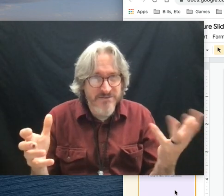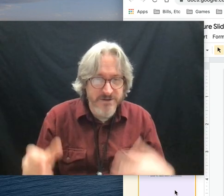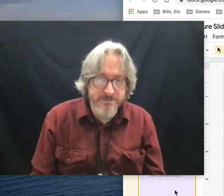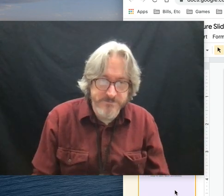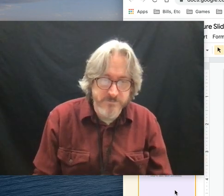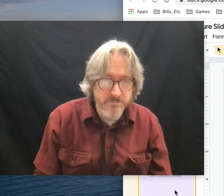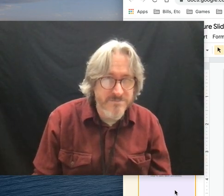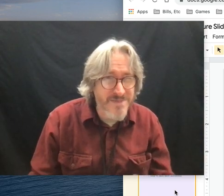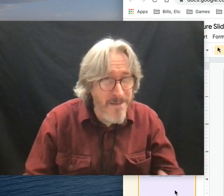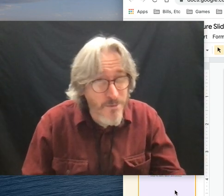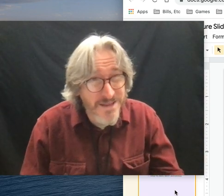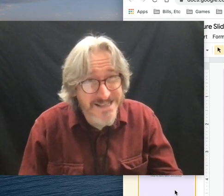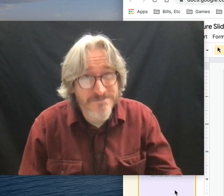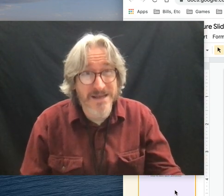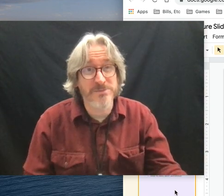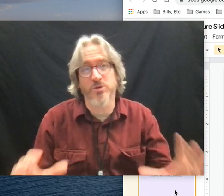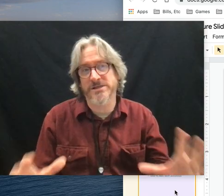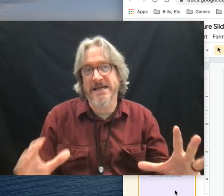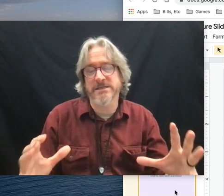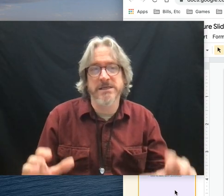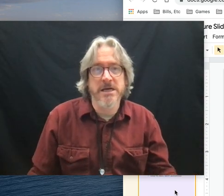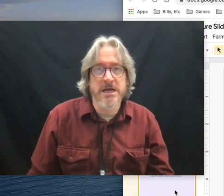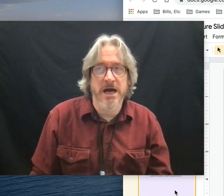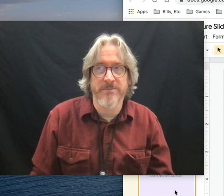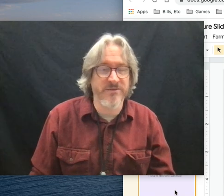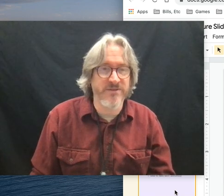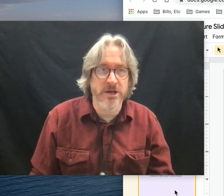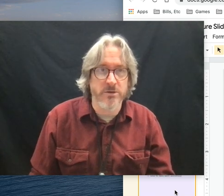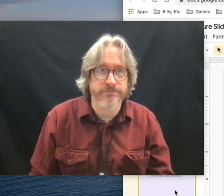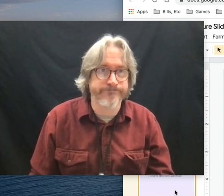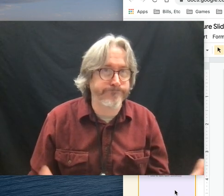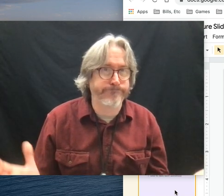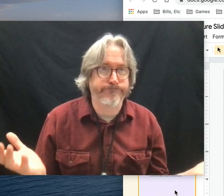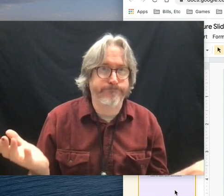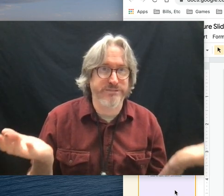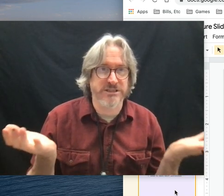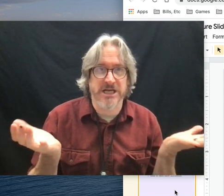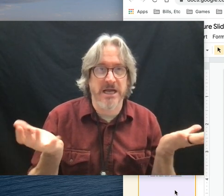it's kind of iffy. I'm hoping this makes more sense. The video,